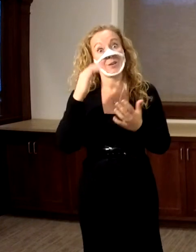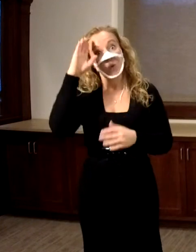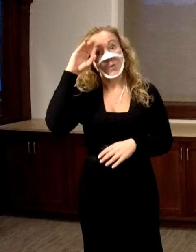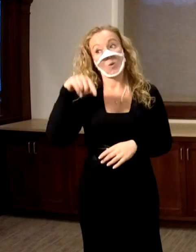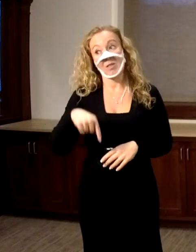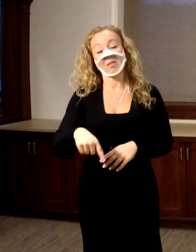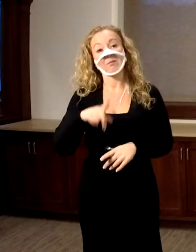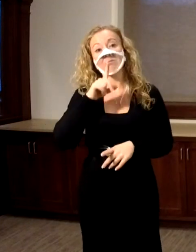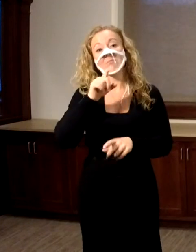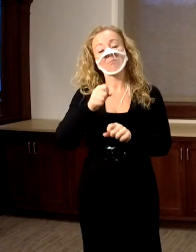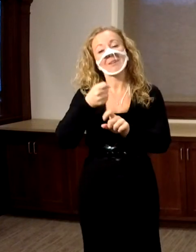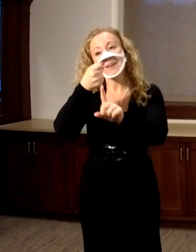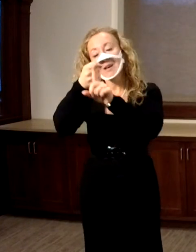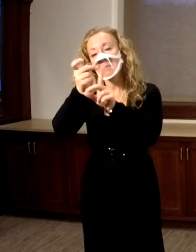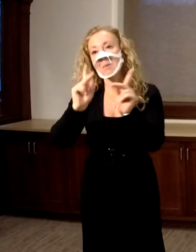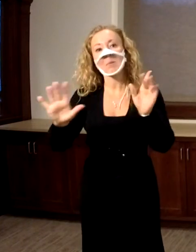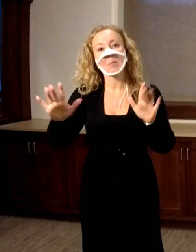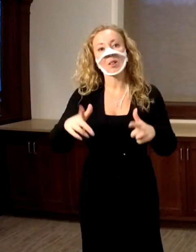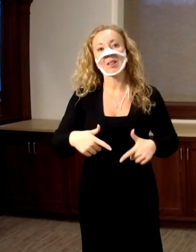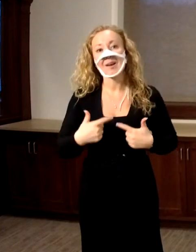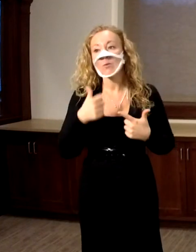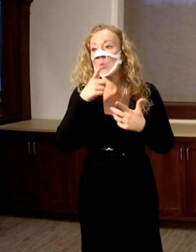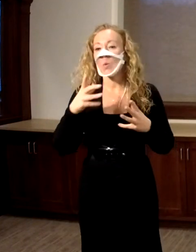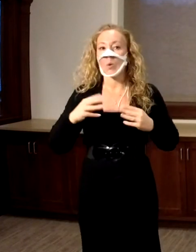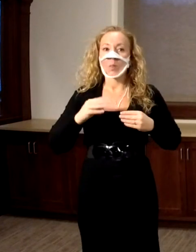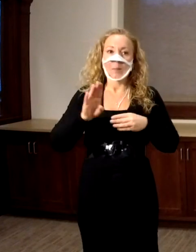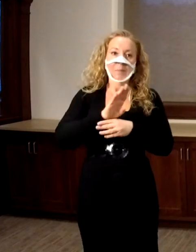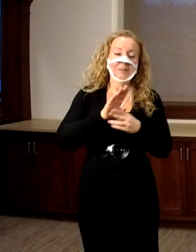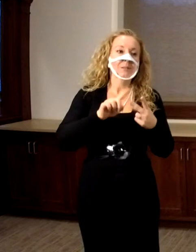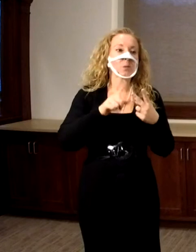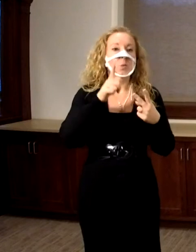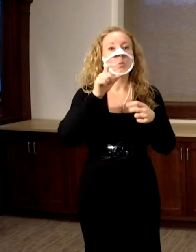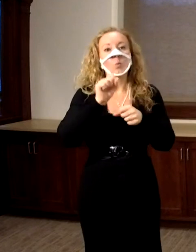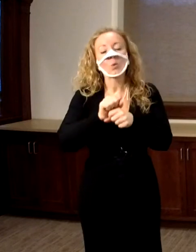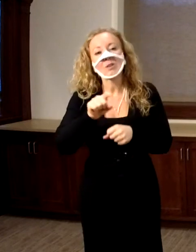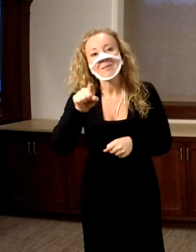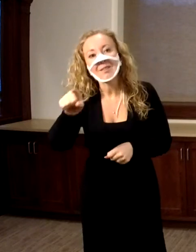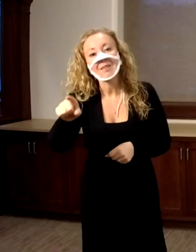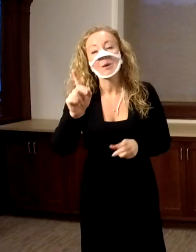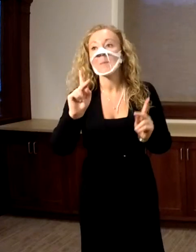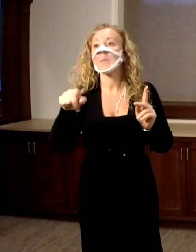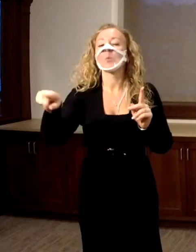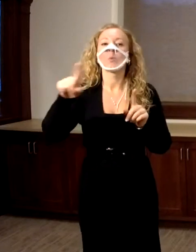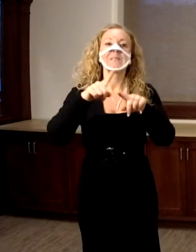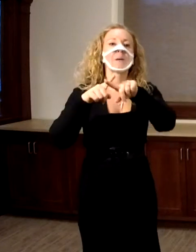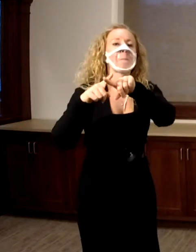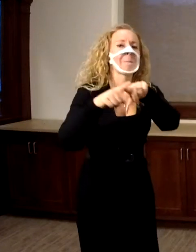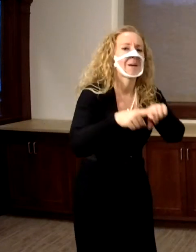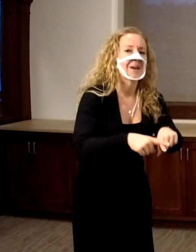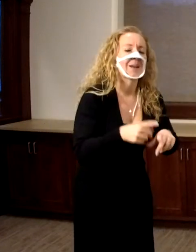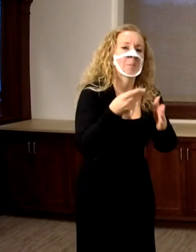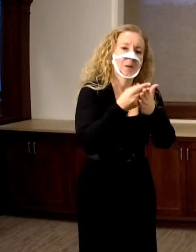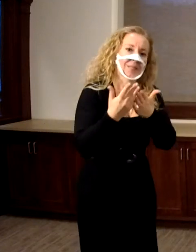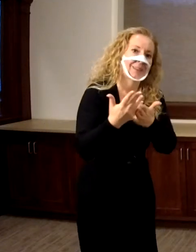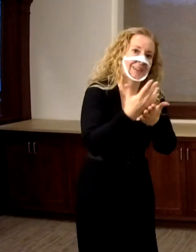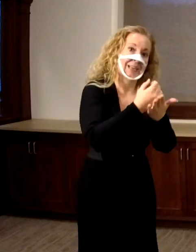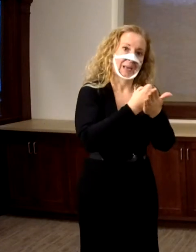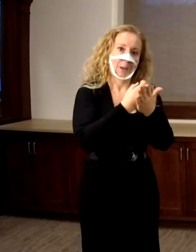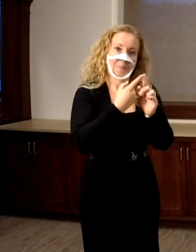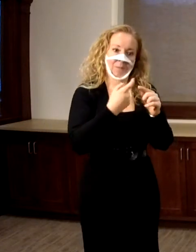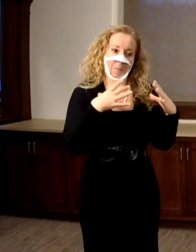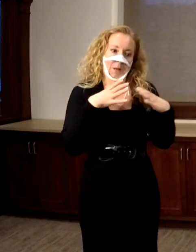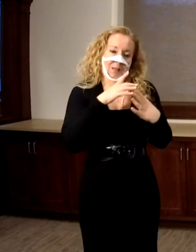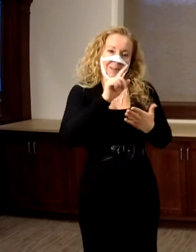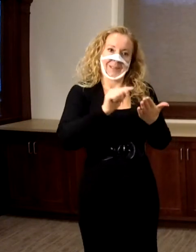people's lives, from the owners themselves to the workers who work in these businesses and rely on this income to